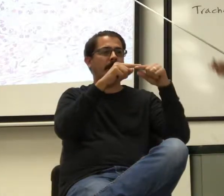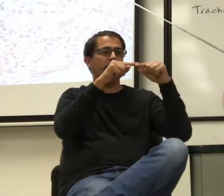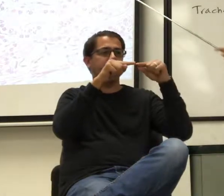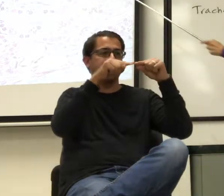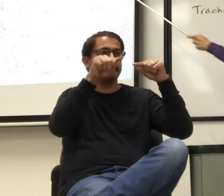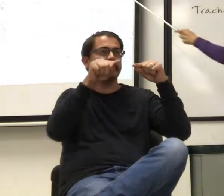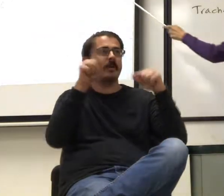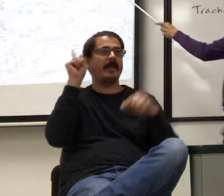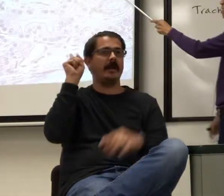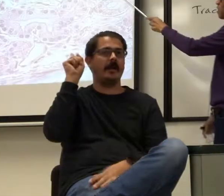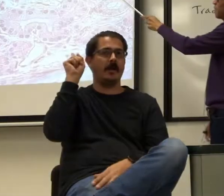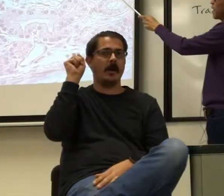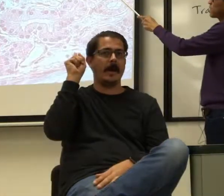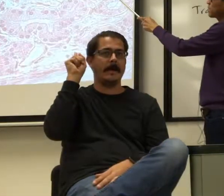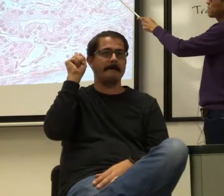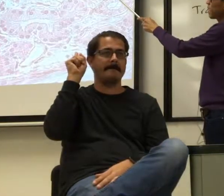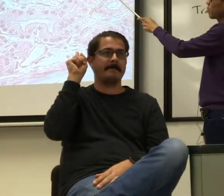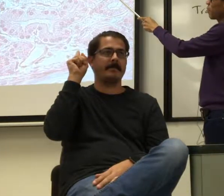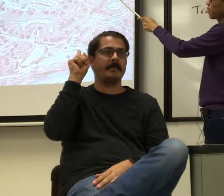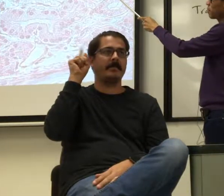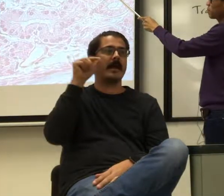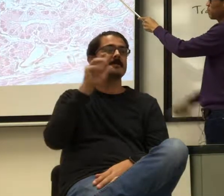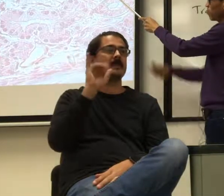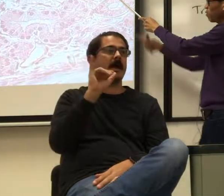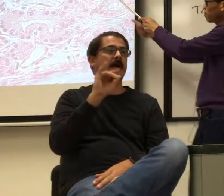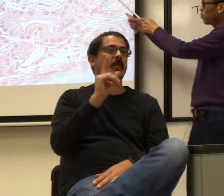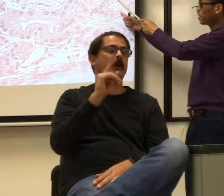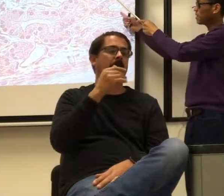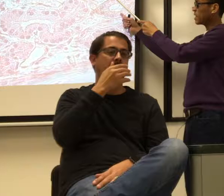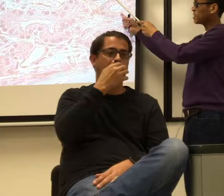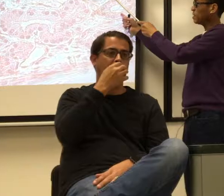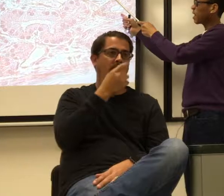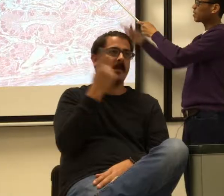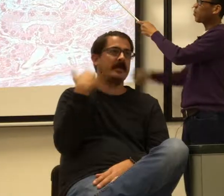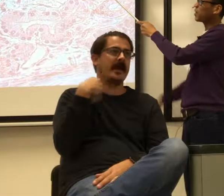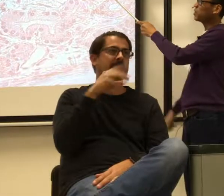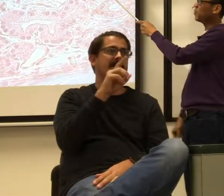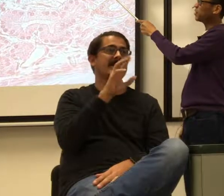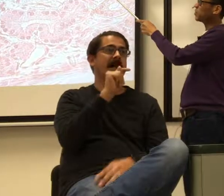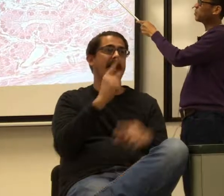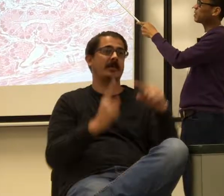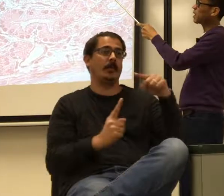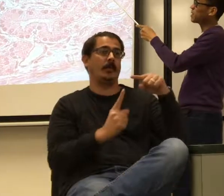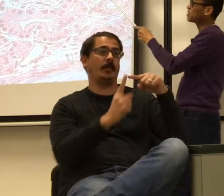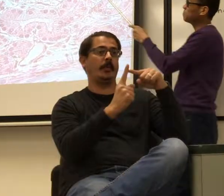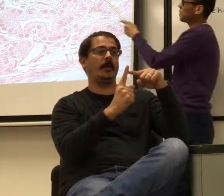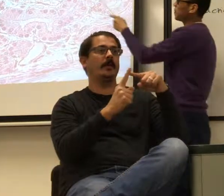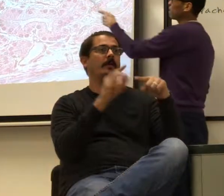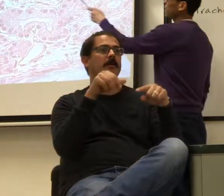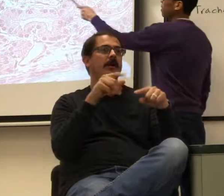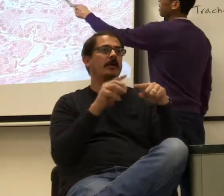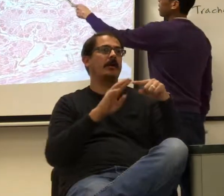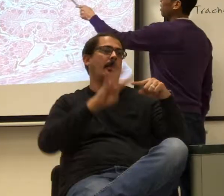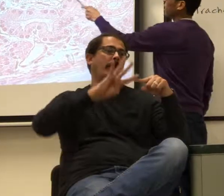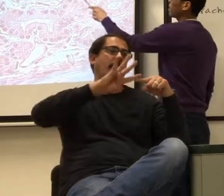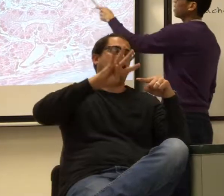like right there, that's like where one of these has a duct going to it, so you can kind of spit